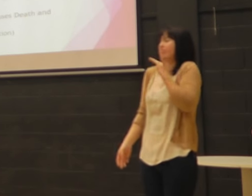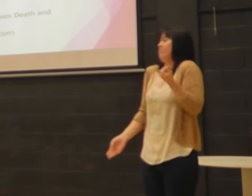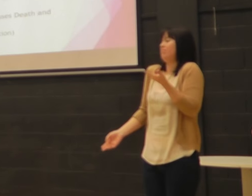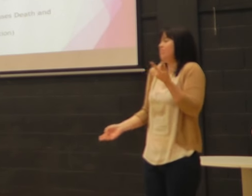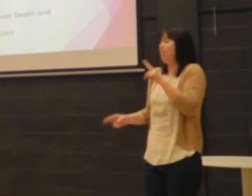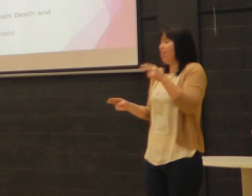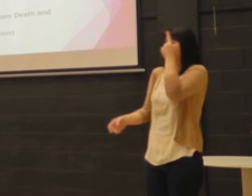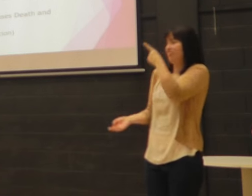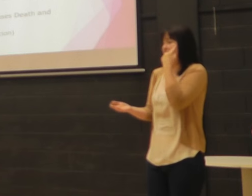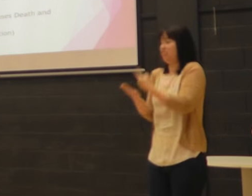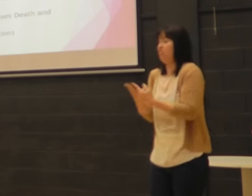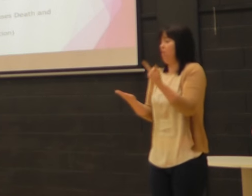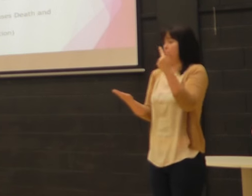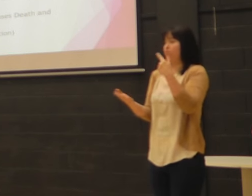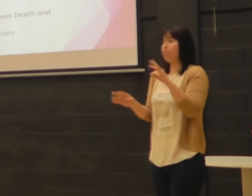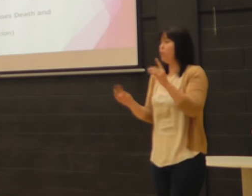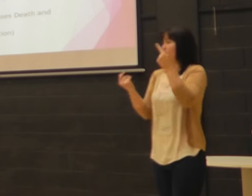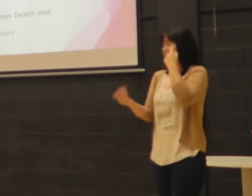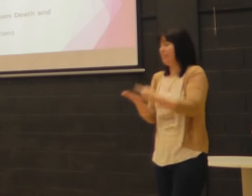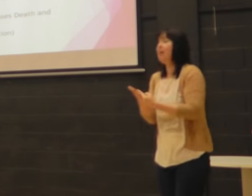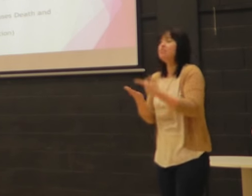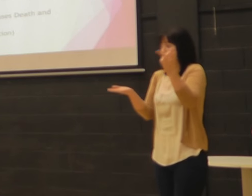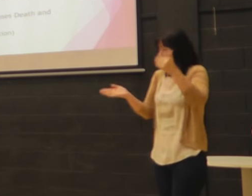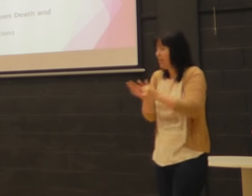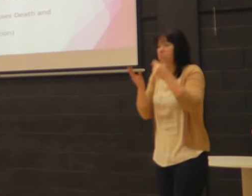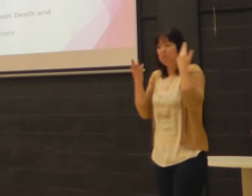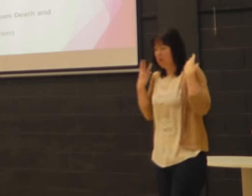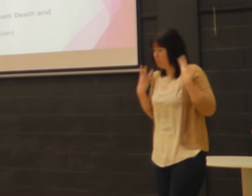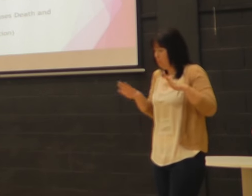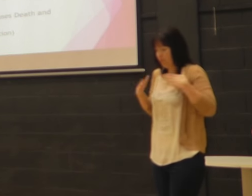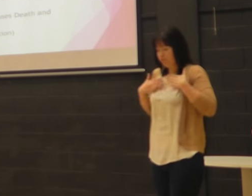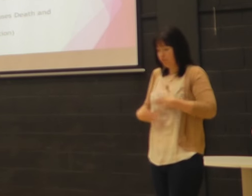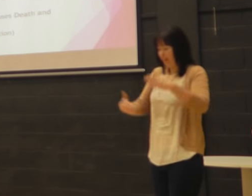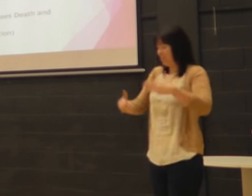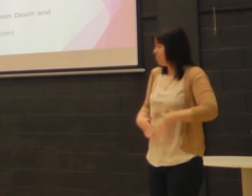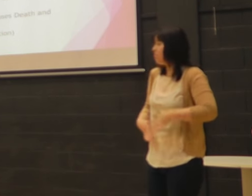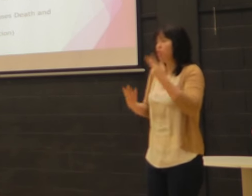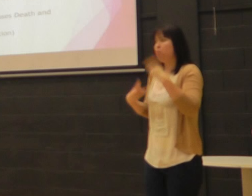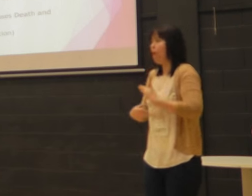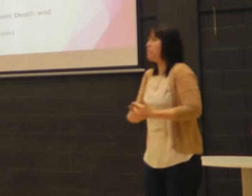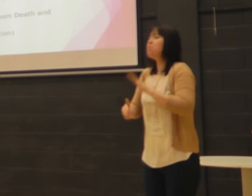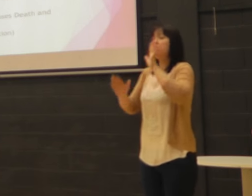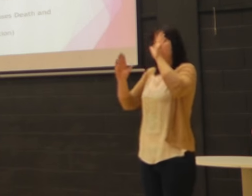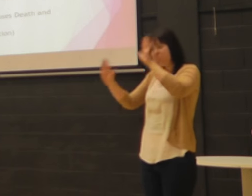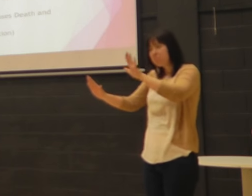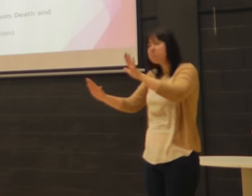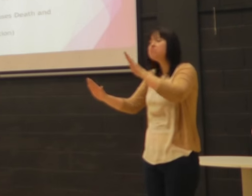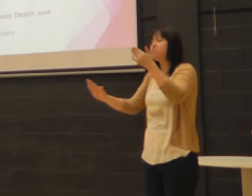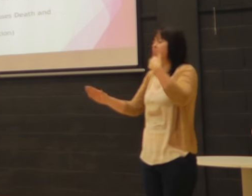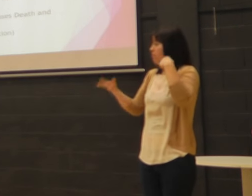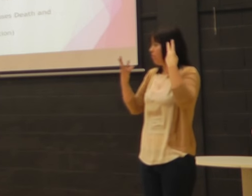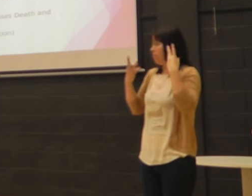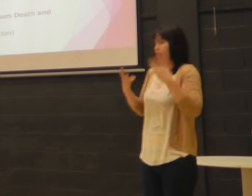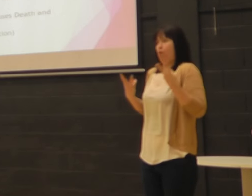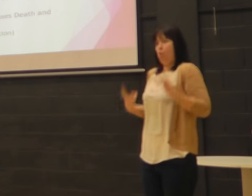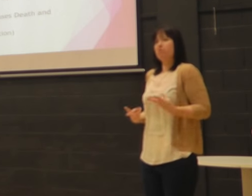decision that comes to them quickly. They think, I do not want to be pregnant, I do not want to have a child. It does